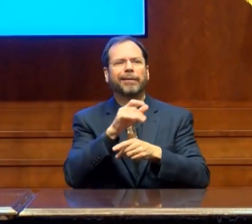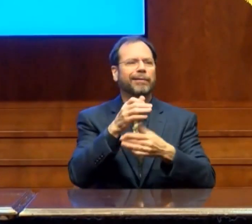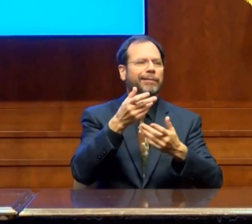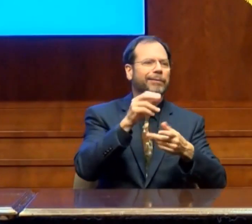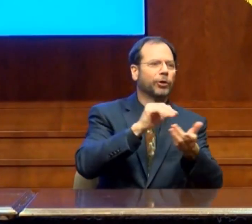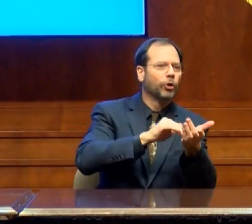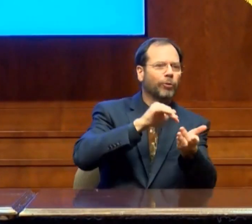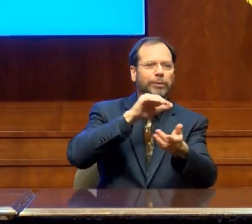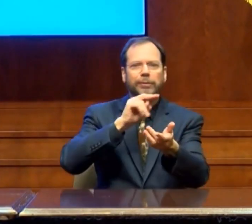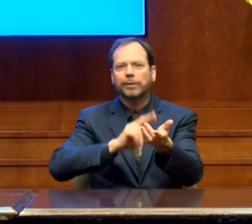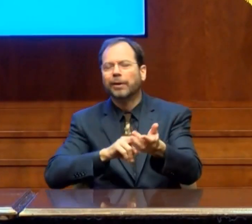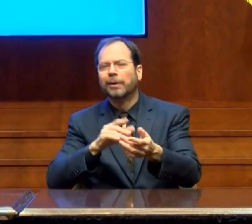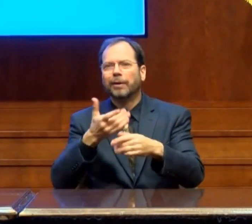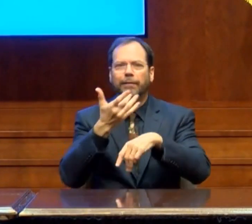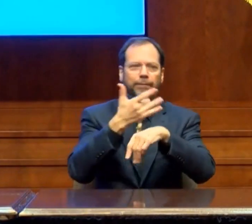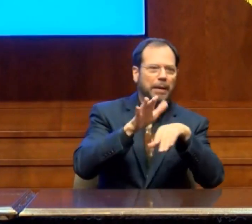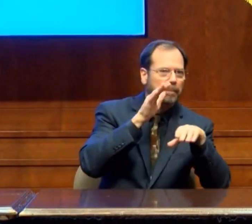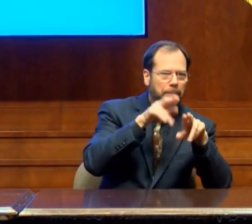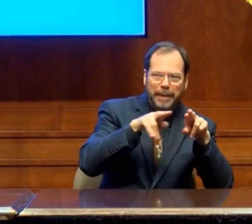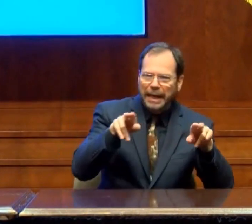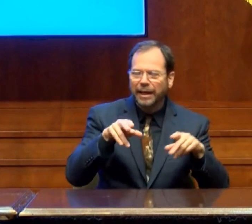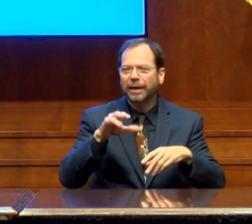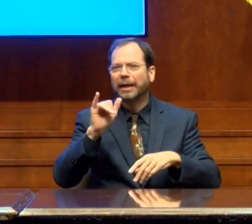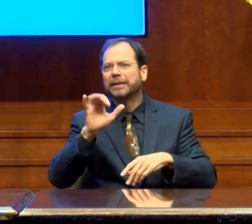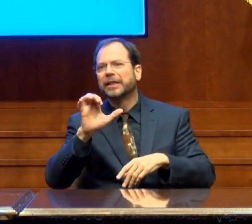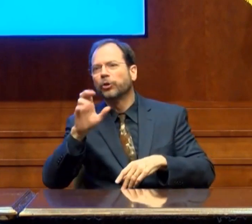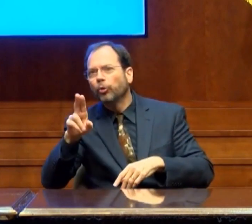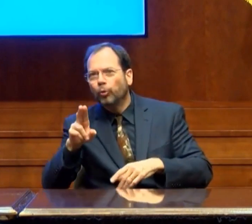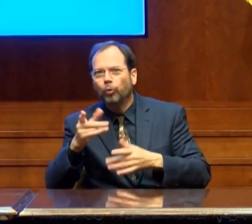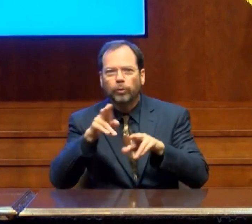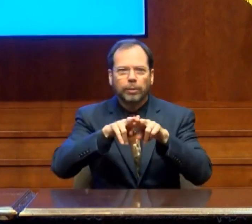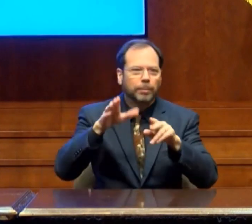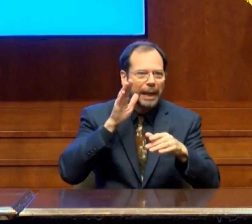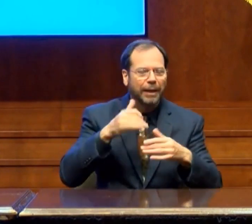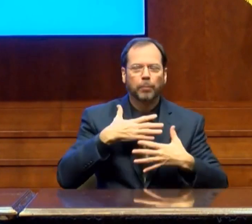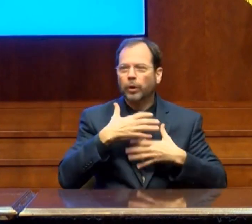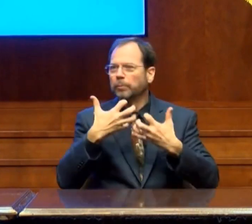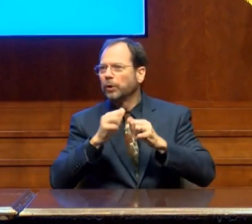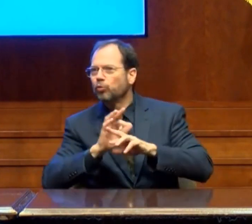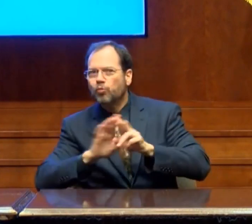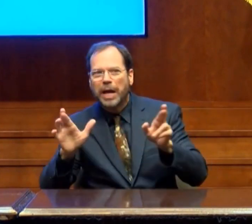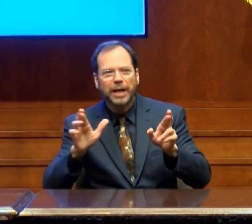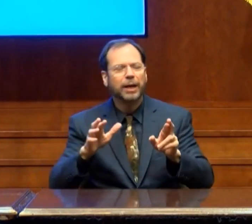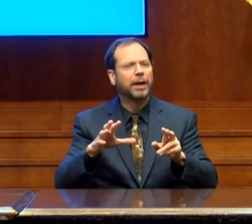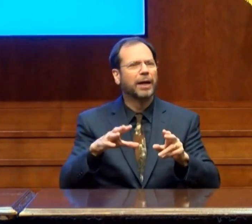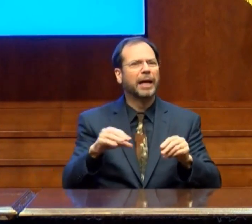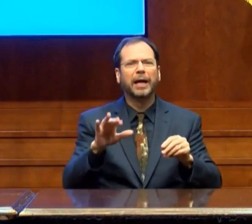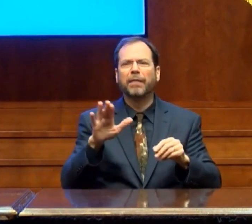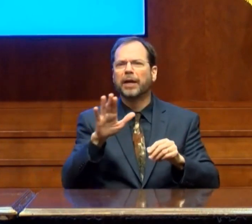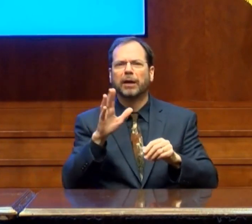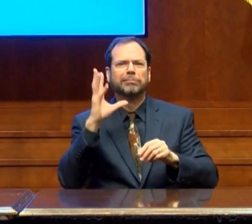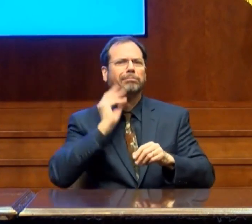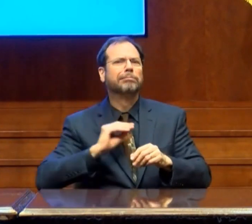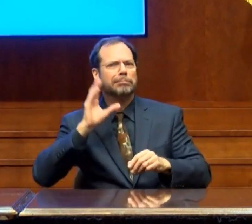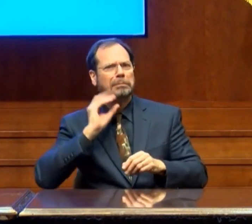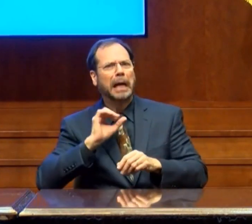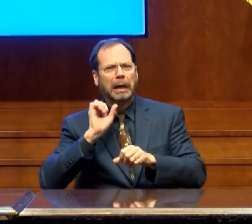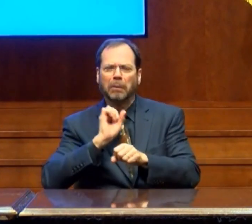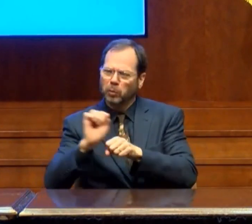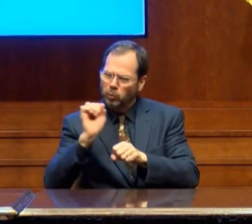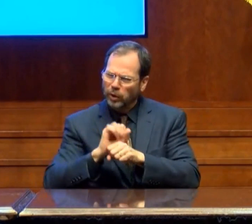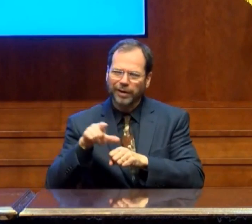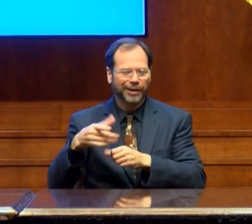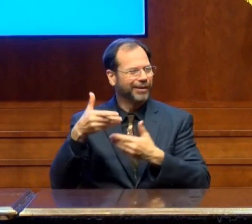they're doing to make beds available, to make intensive care units available, ventilators available, and to make their expertise